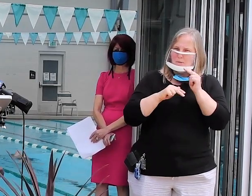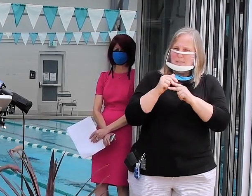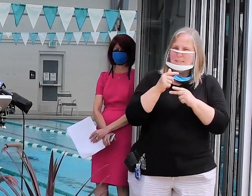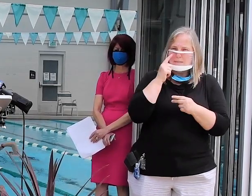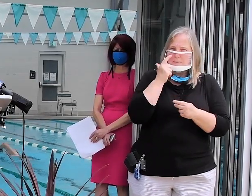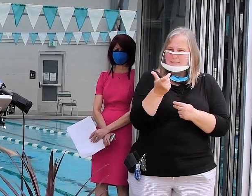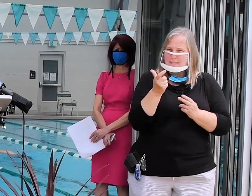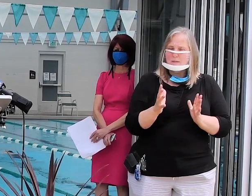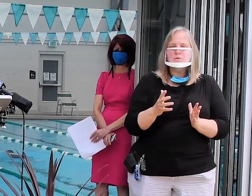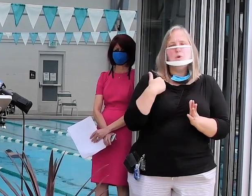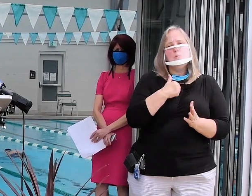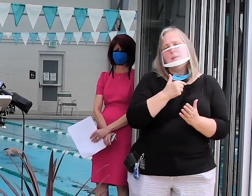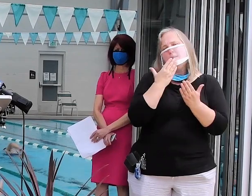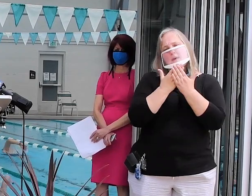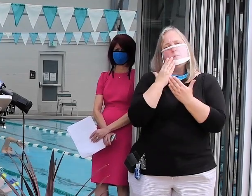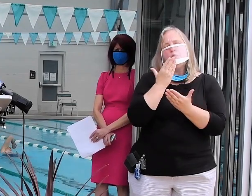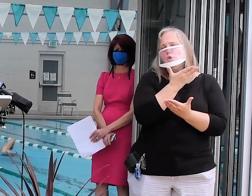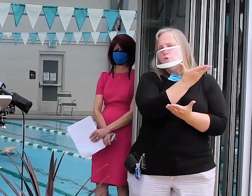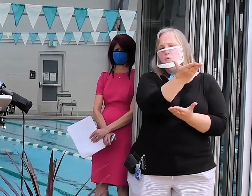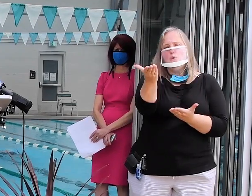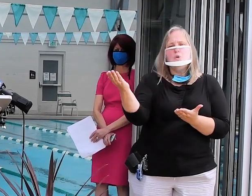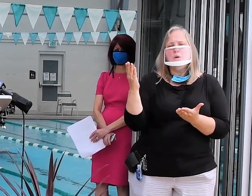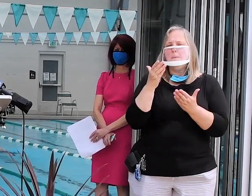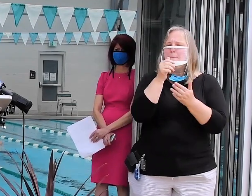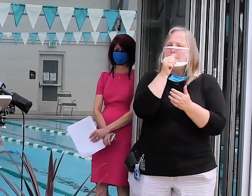your patience and cooperation.